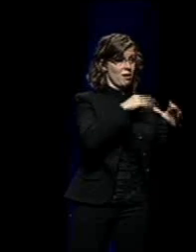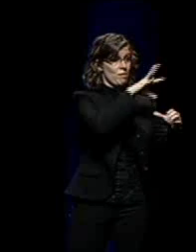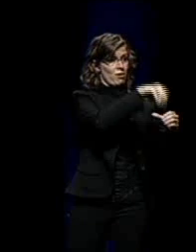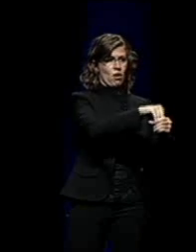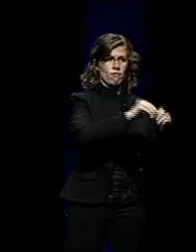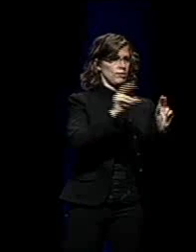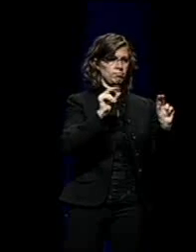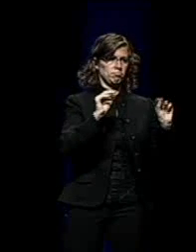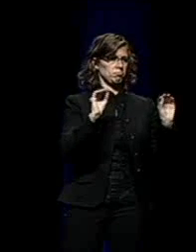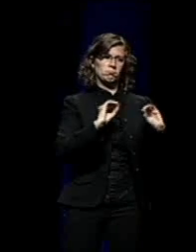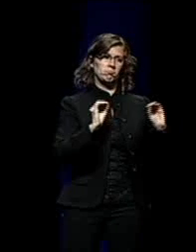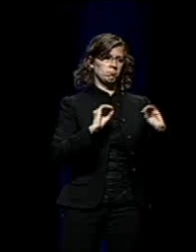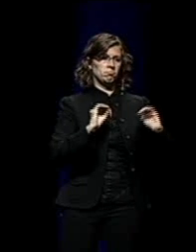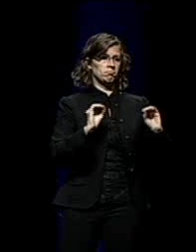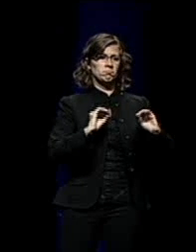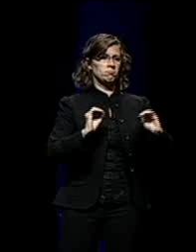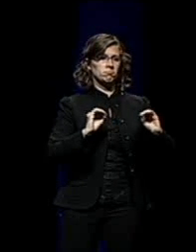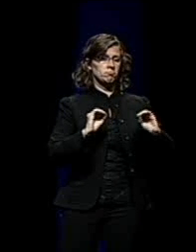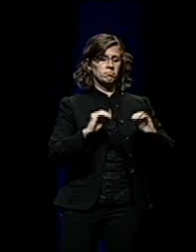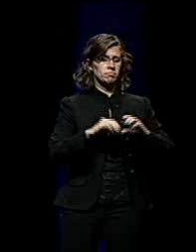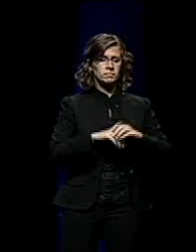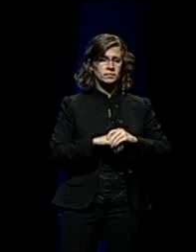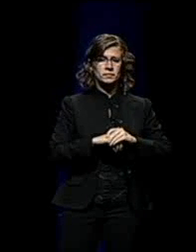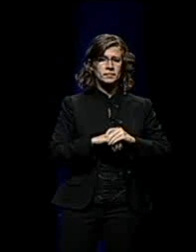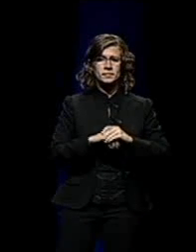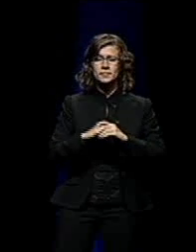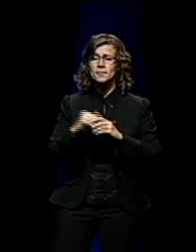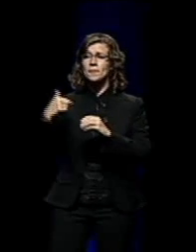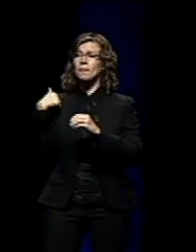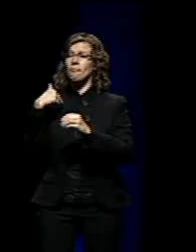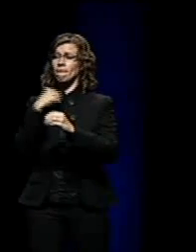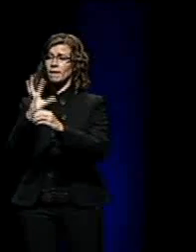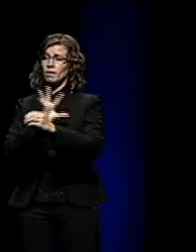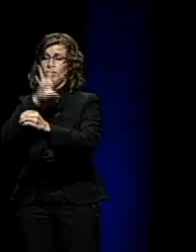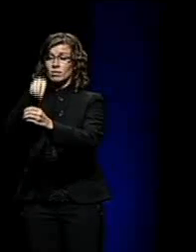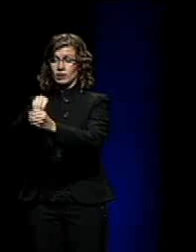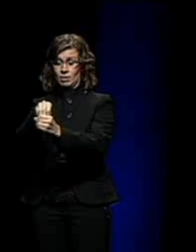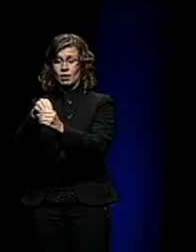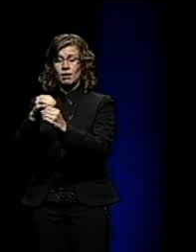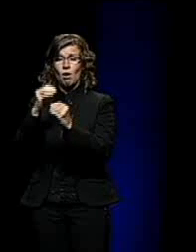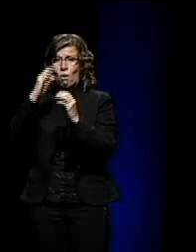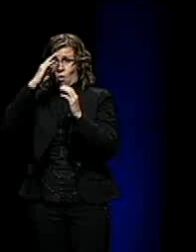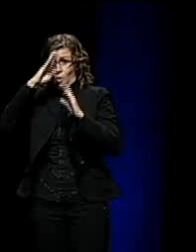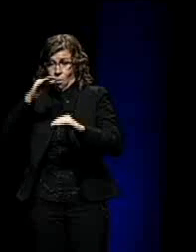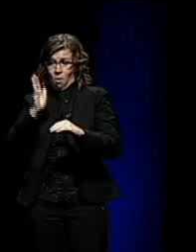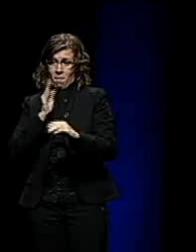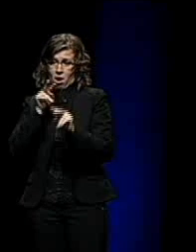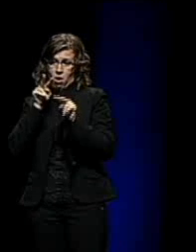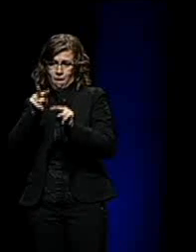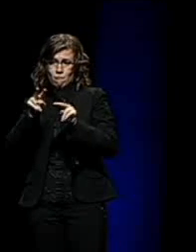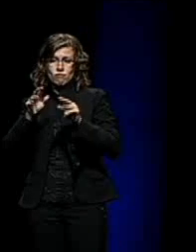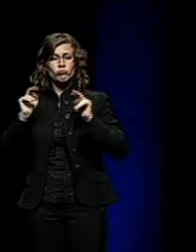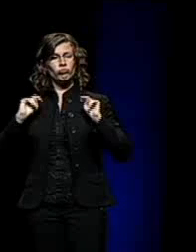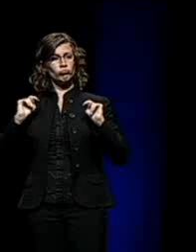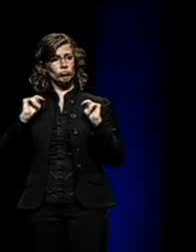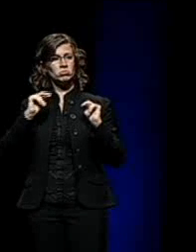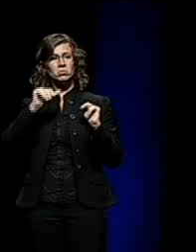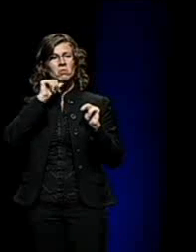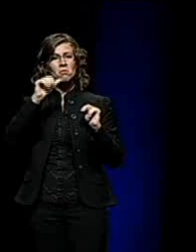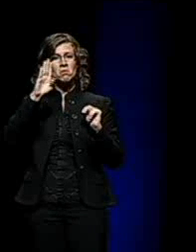We're coming into this looking at it with an unbiased eye, I hope, one that really says, what's the